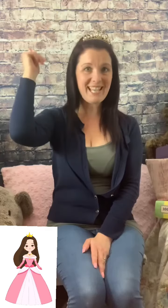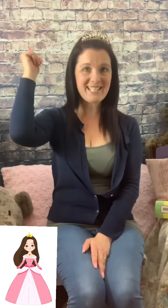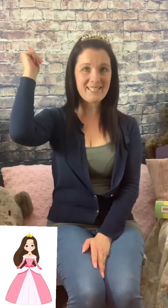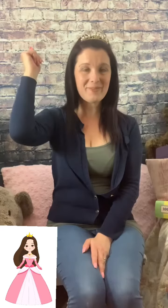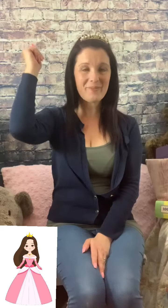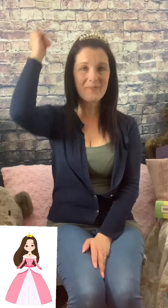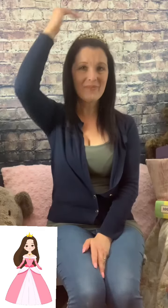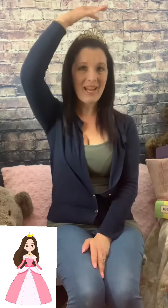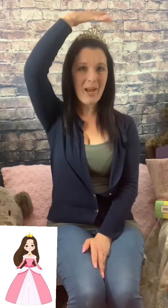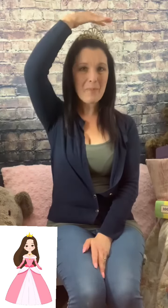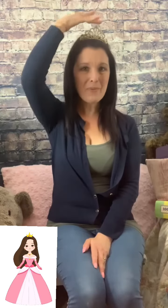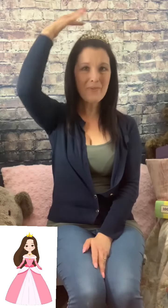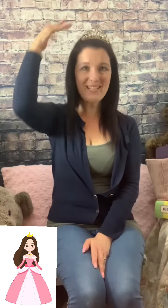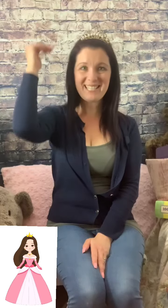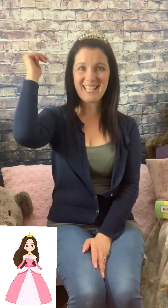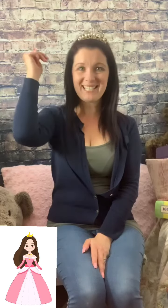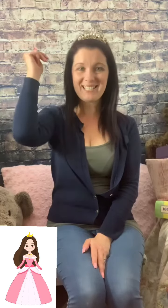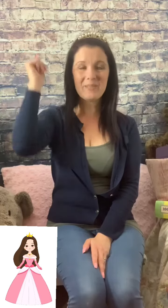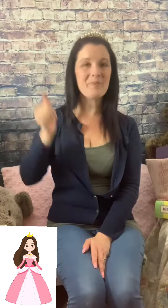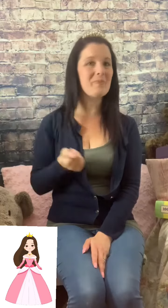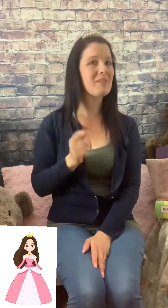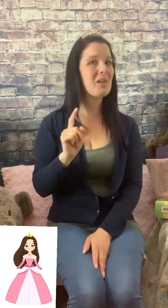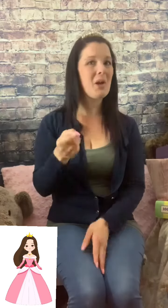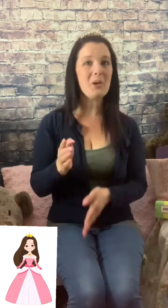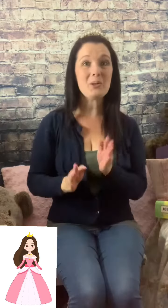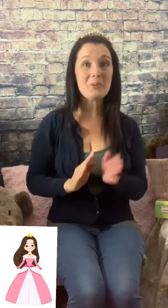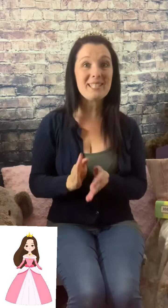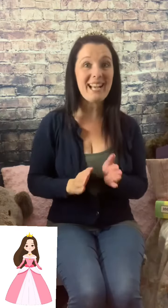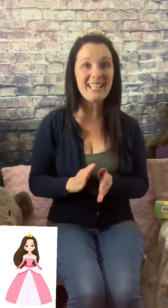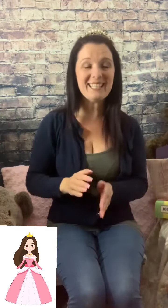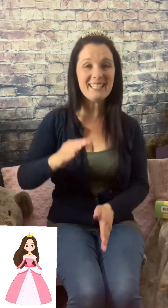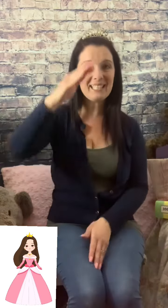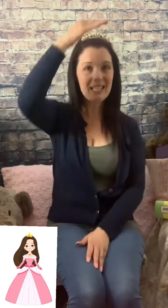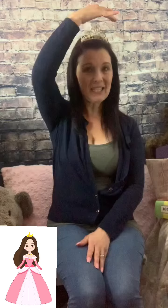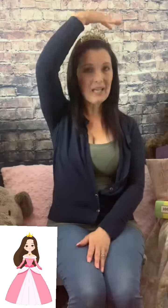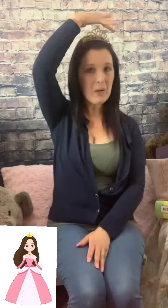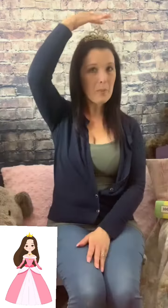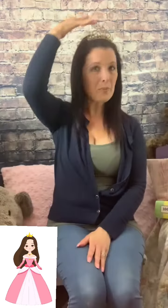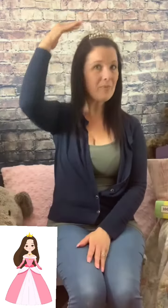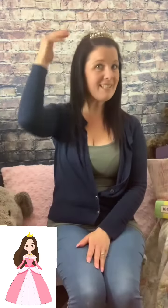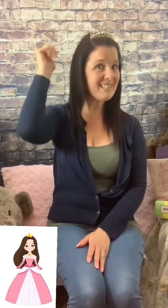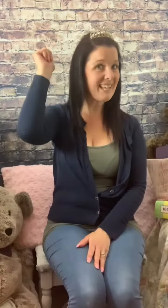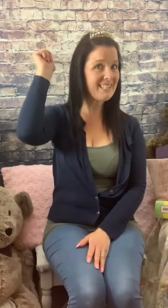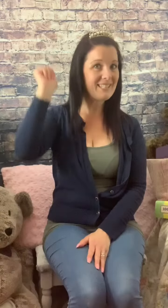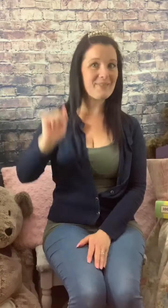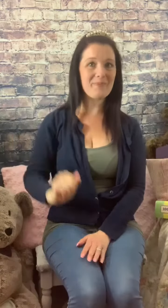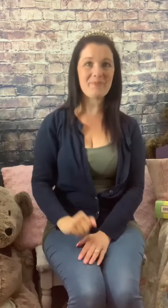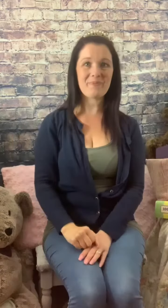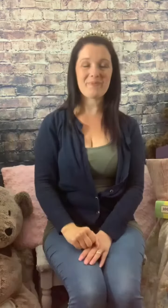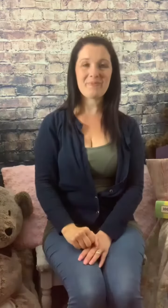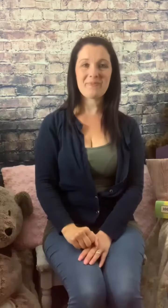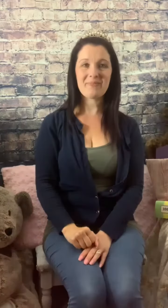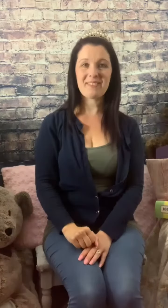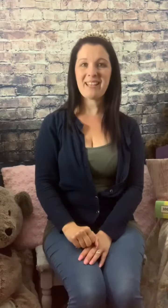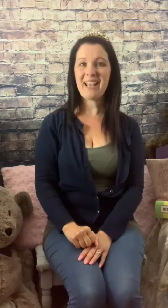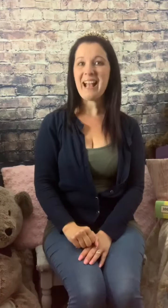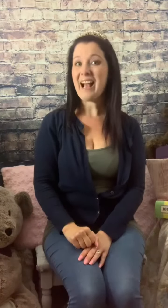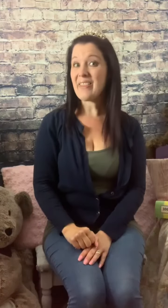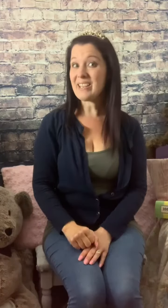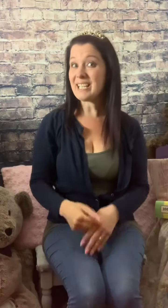Princess. Princess. You sign. Princess. And the last